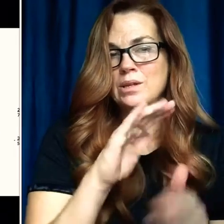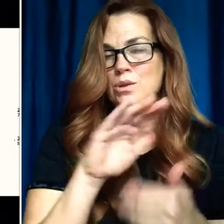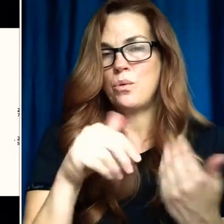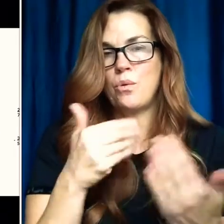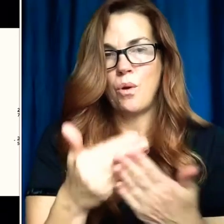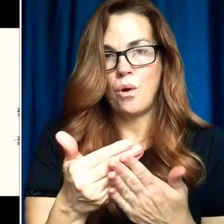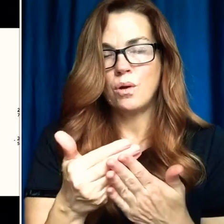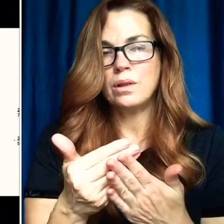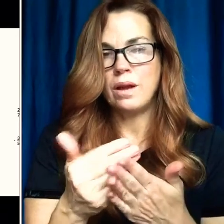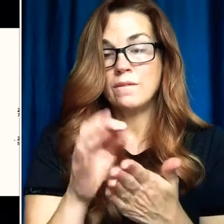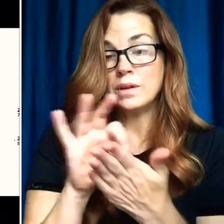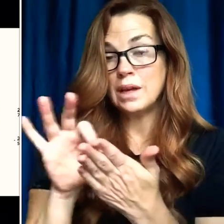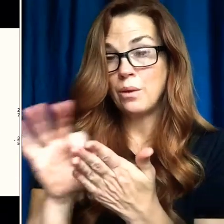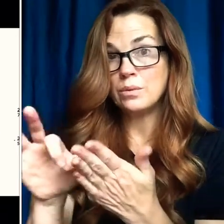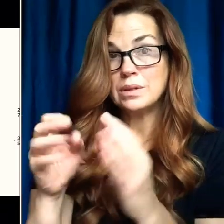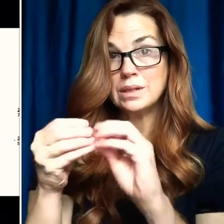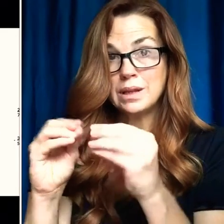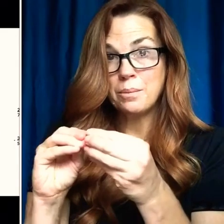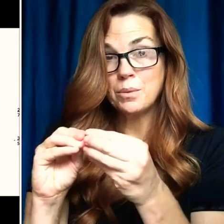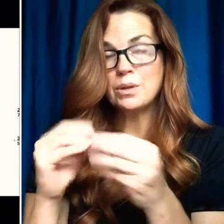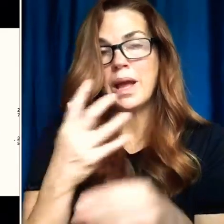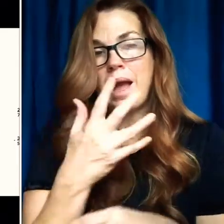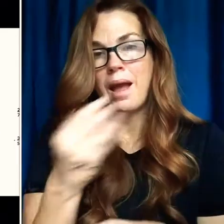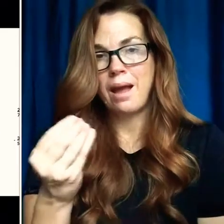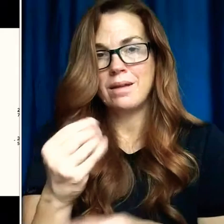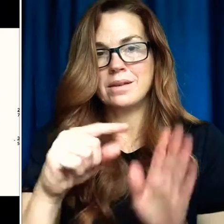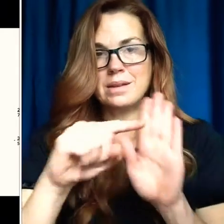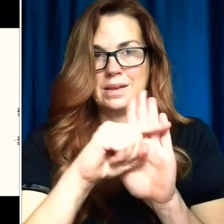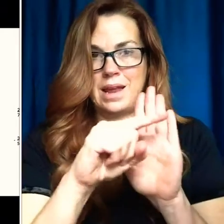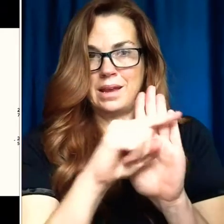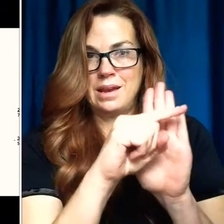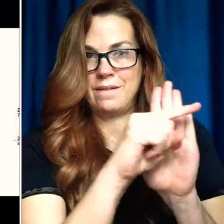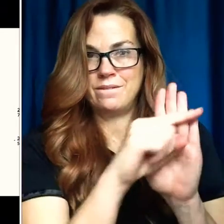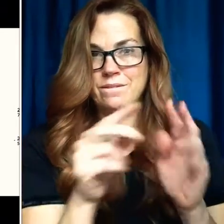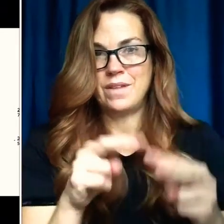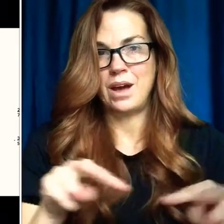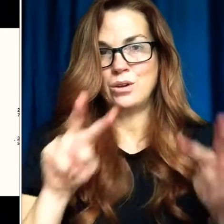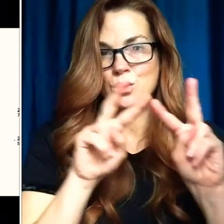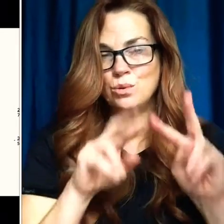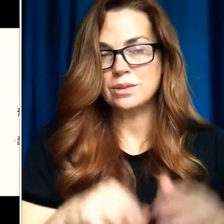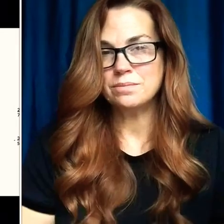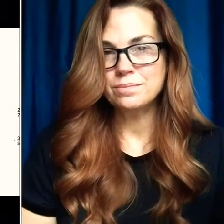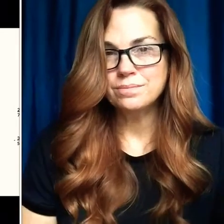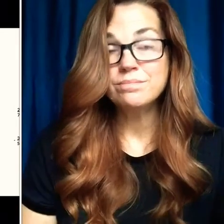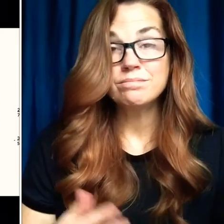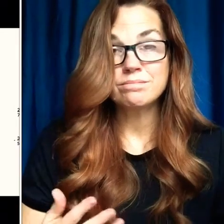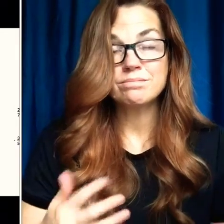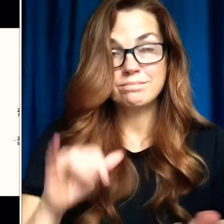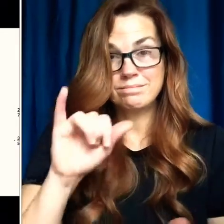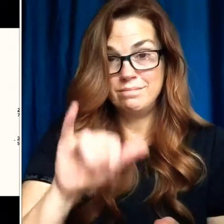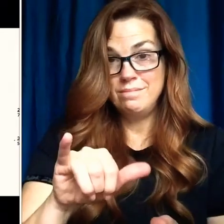see negative values. And these allow us to count down or to show the loss of